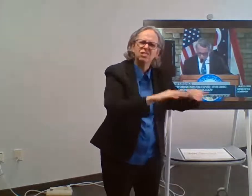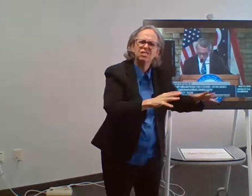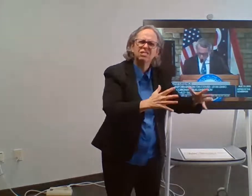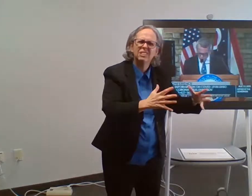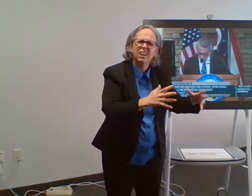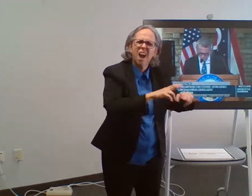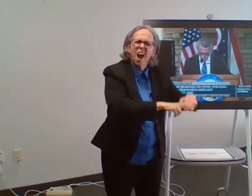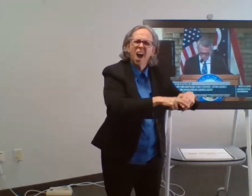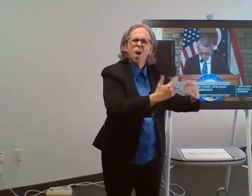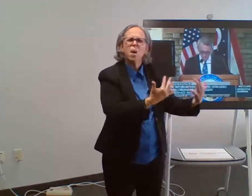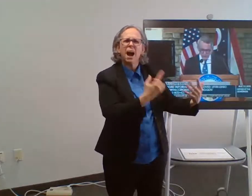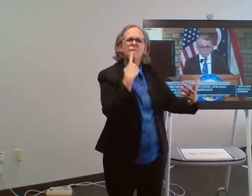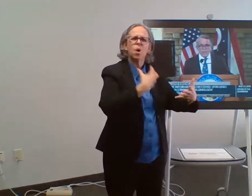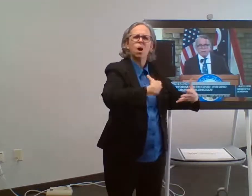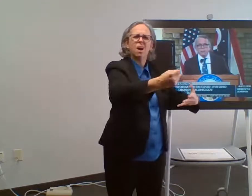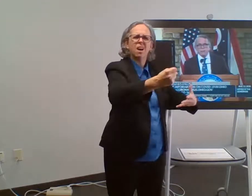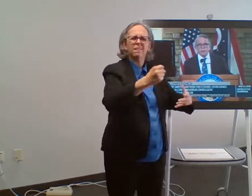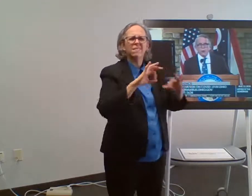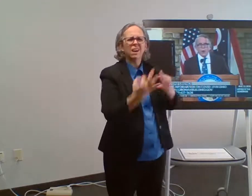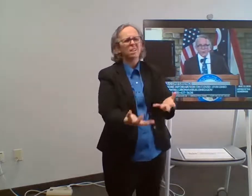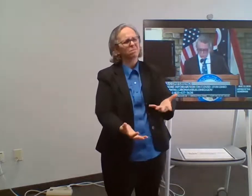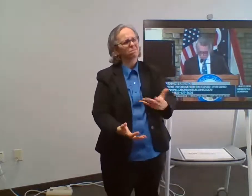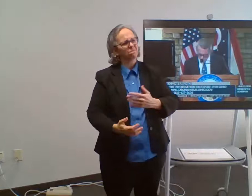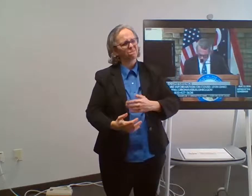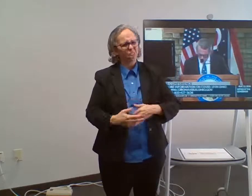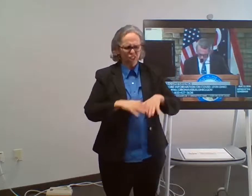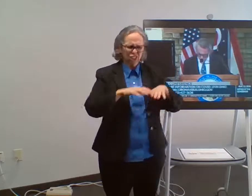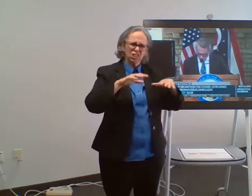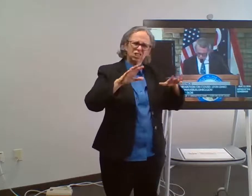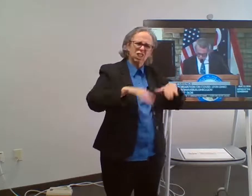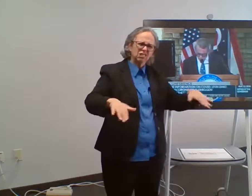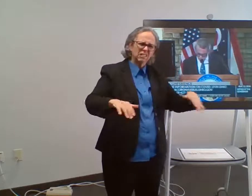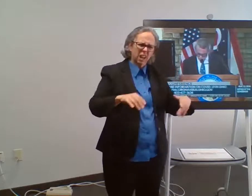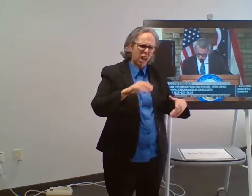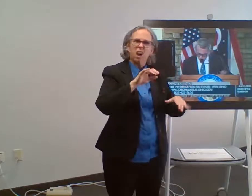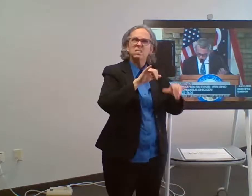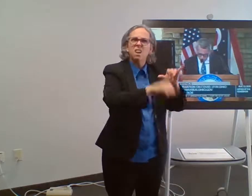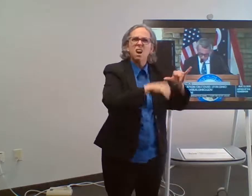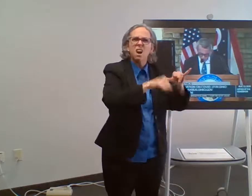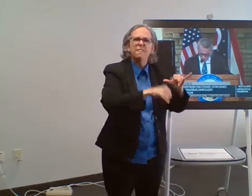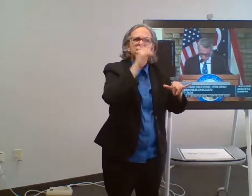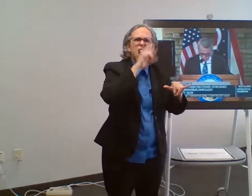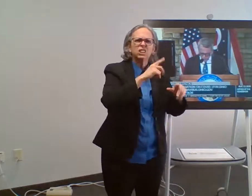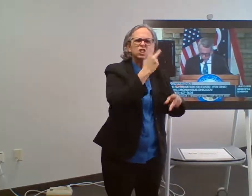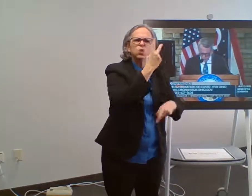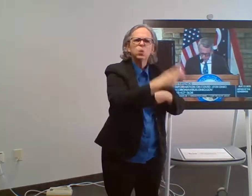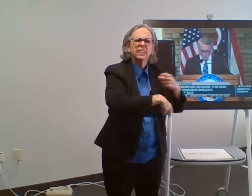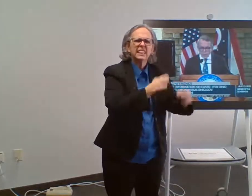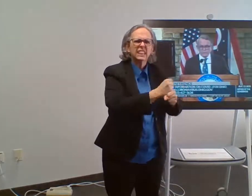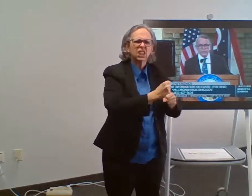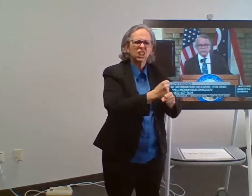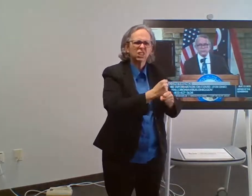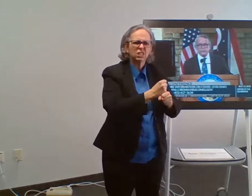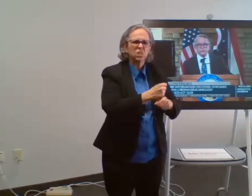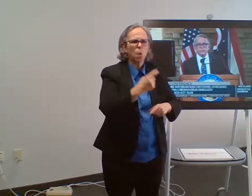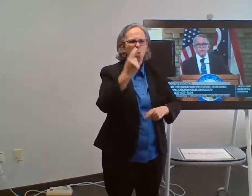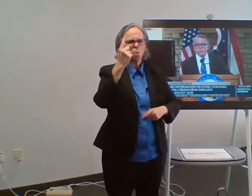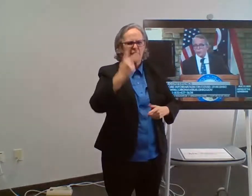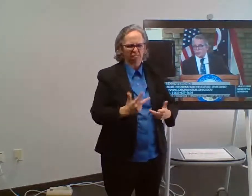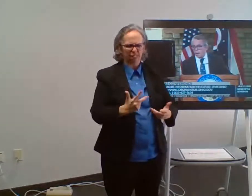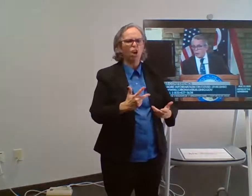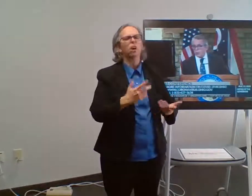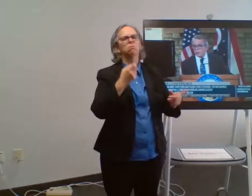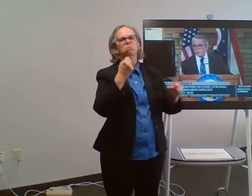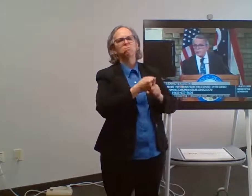are African Americans. Again, even though African Americans children represent only 16% of the child population